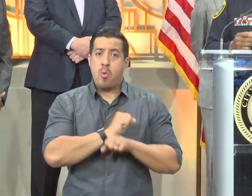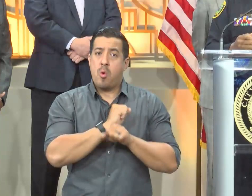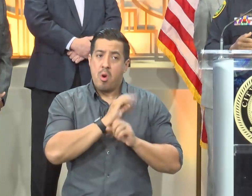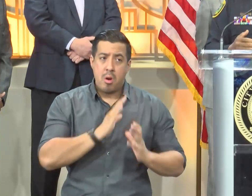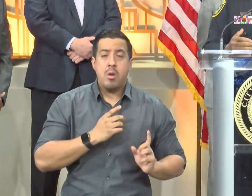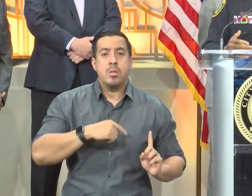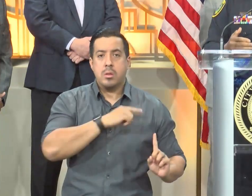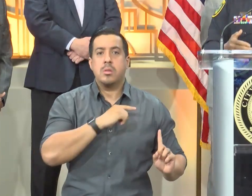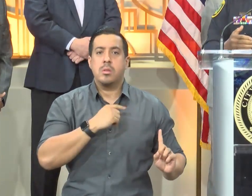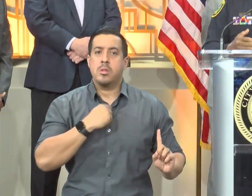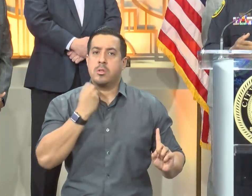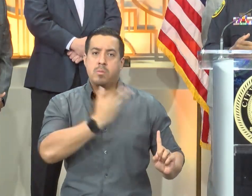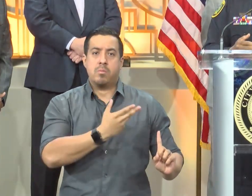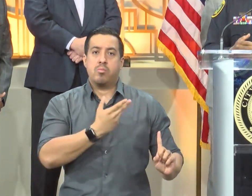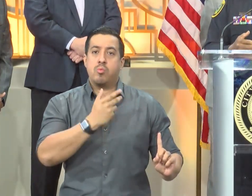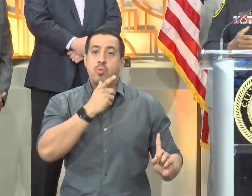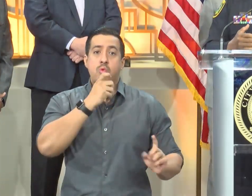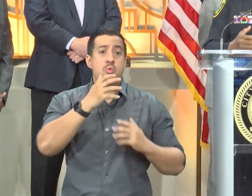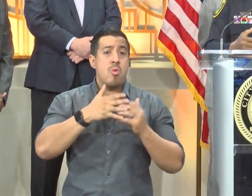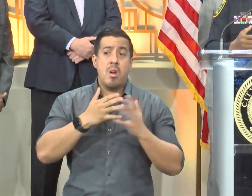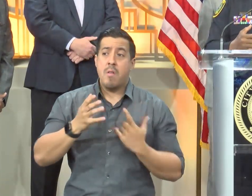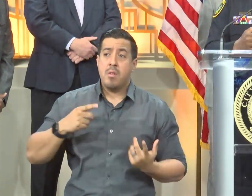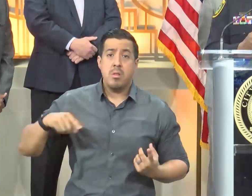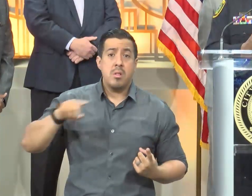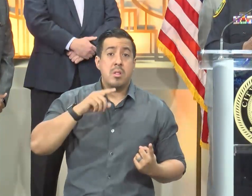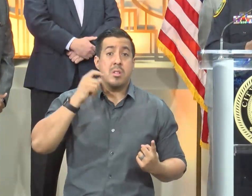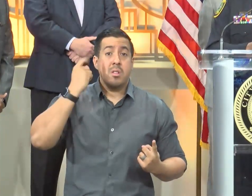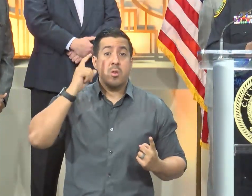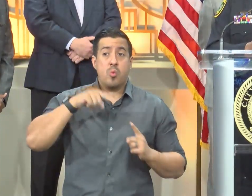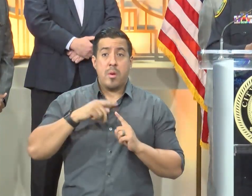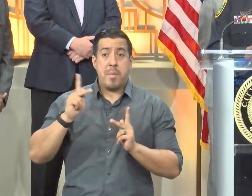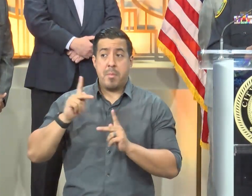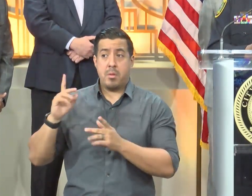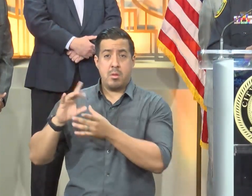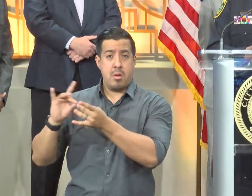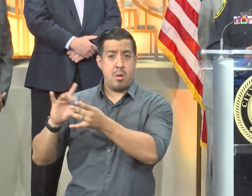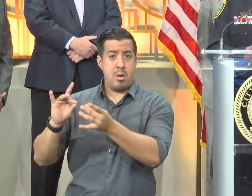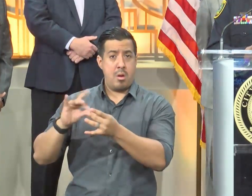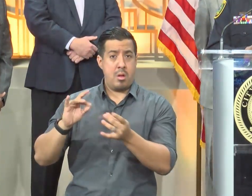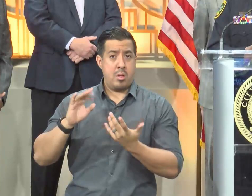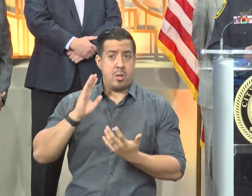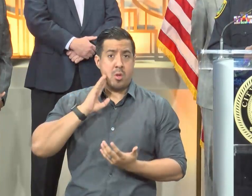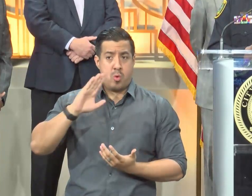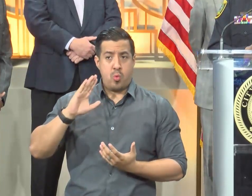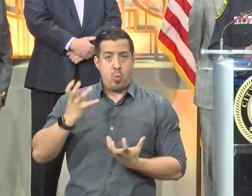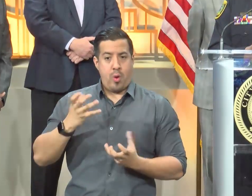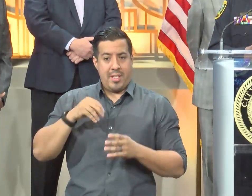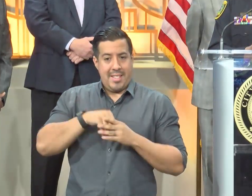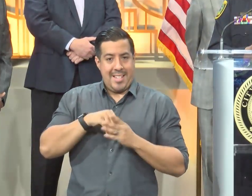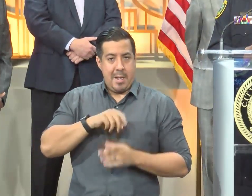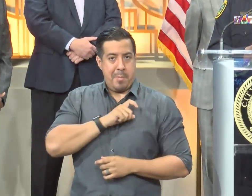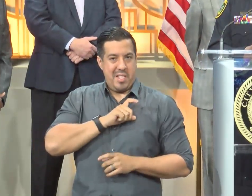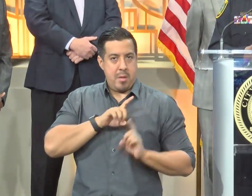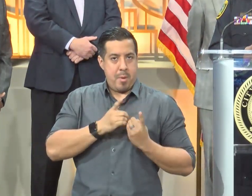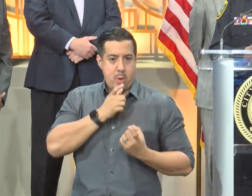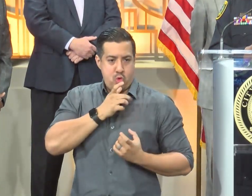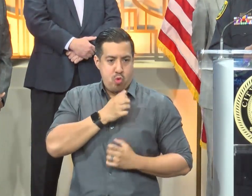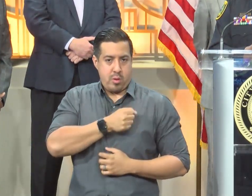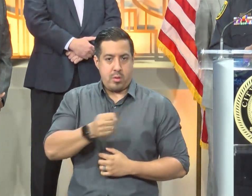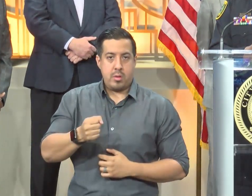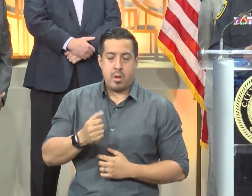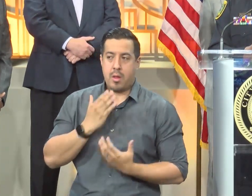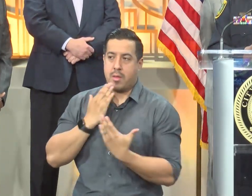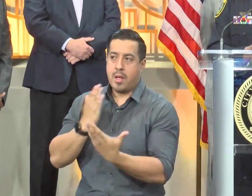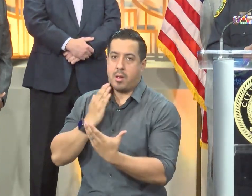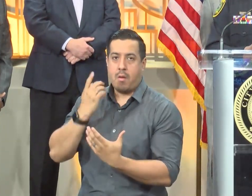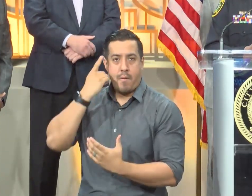we said, whomever, because when the word got out that the mayor was going to stay inside of the police department. And thank you for doing